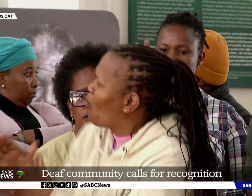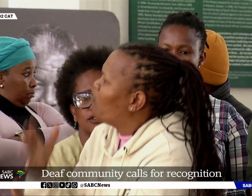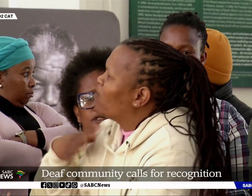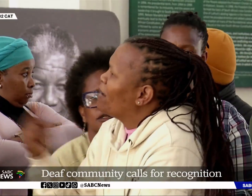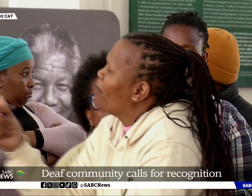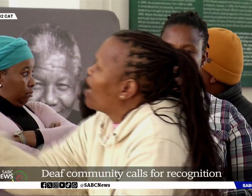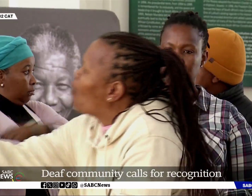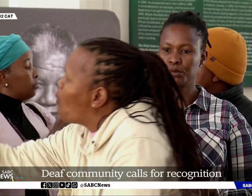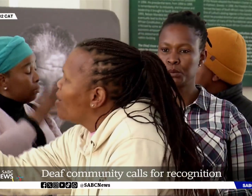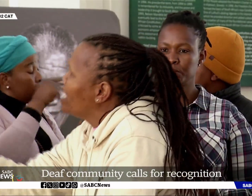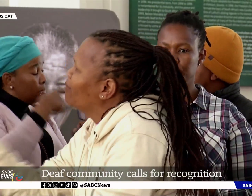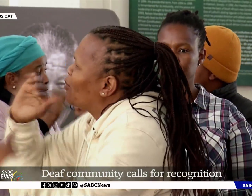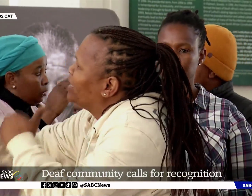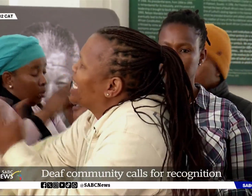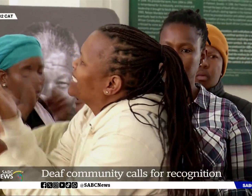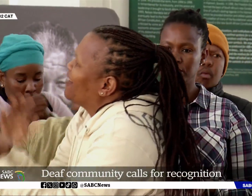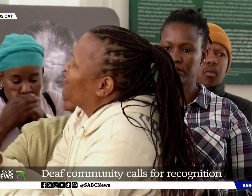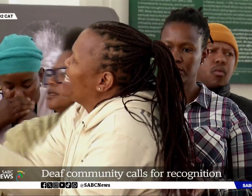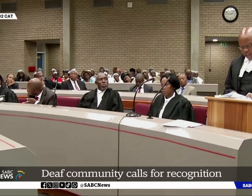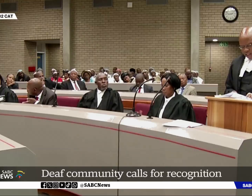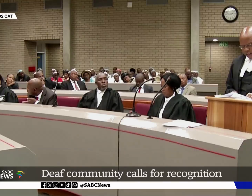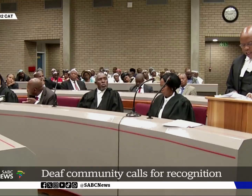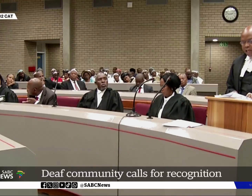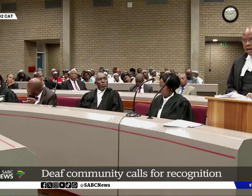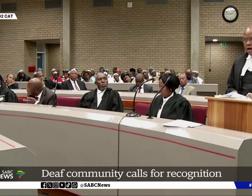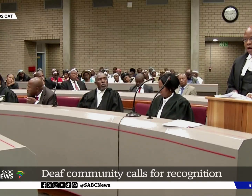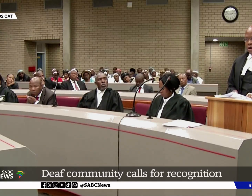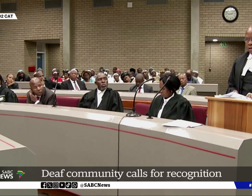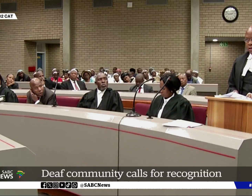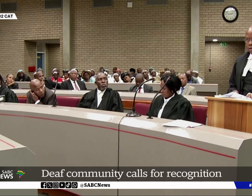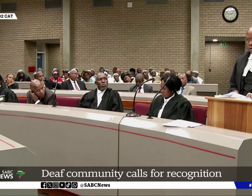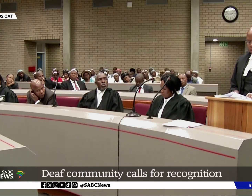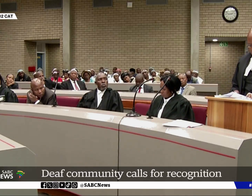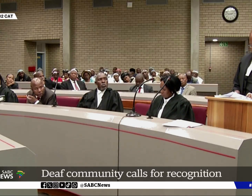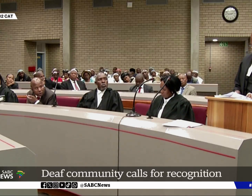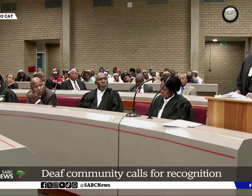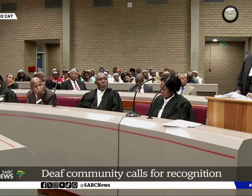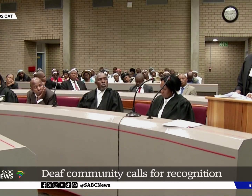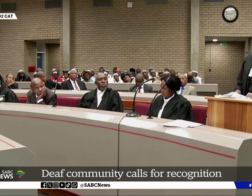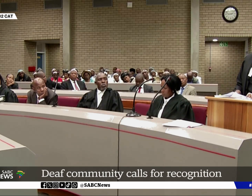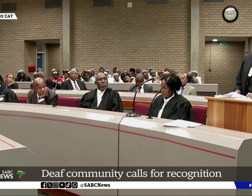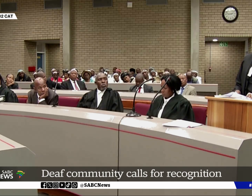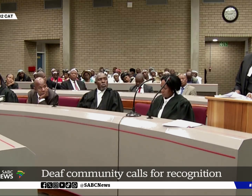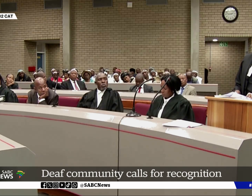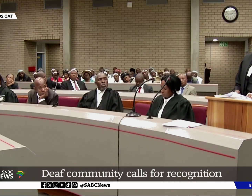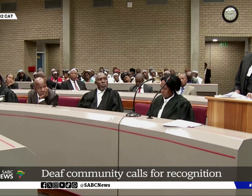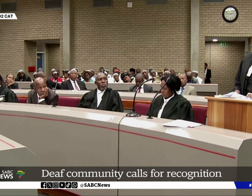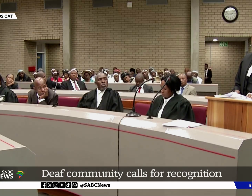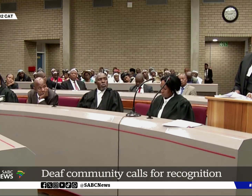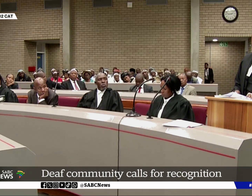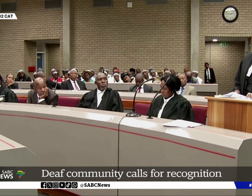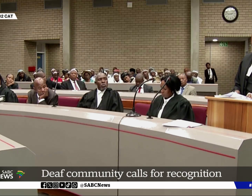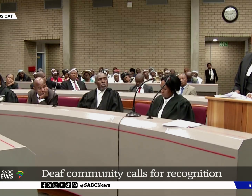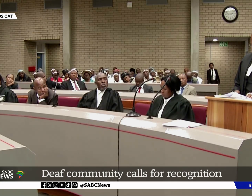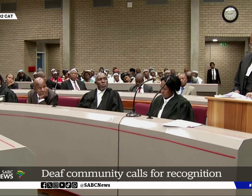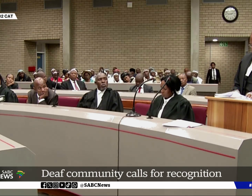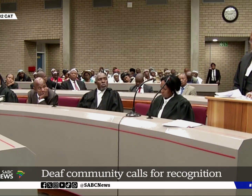community use the local dialect to communicate, but most of the government departments have no sign language interpreters using the